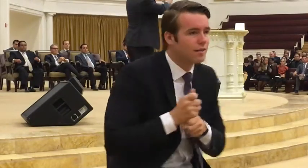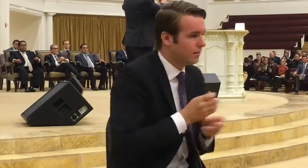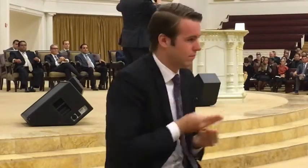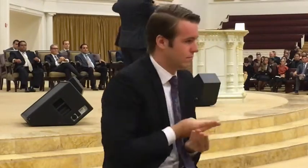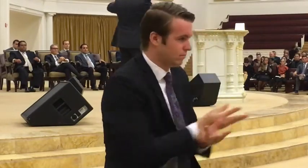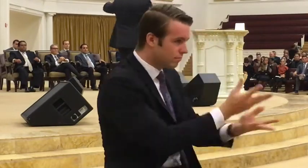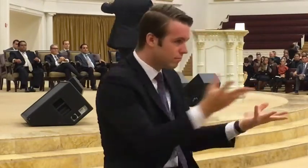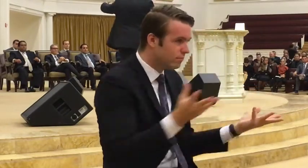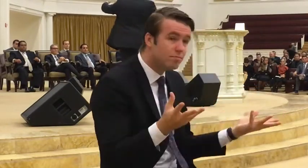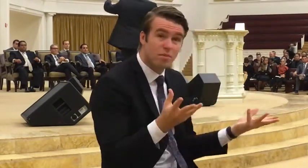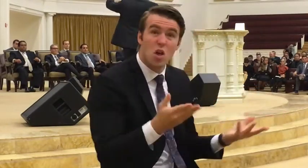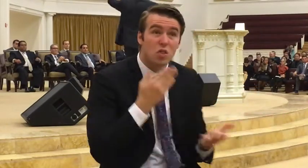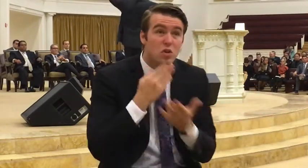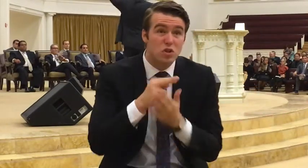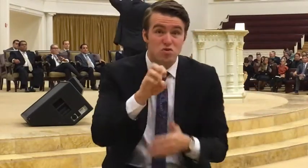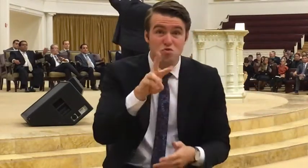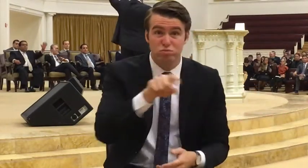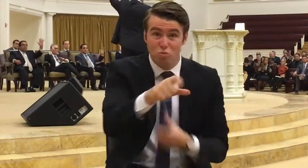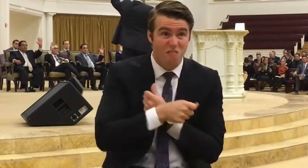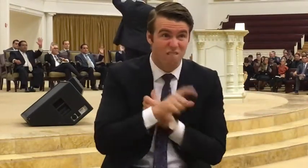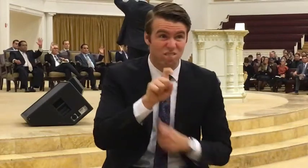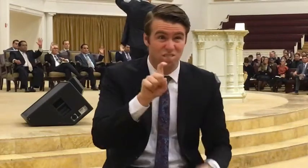How many love the good news of the gospel? Amen.